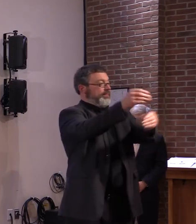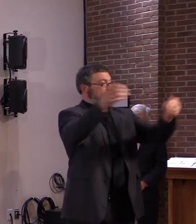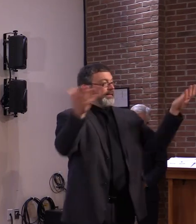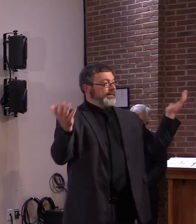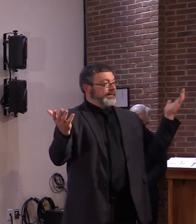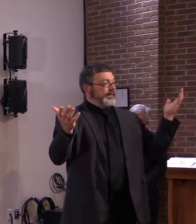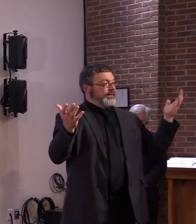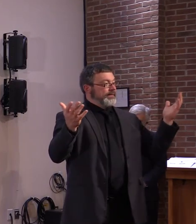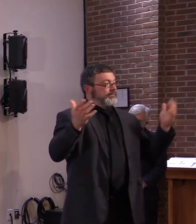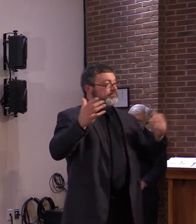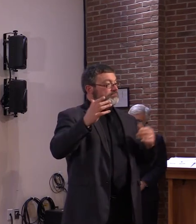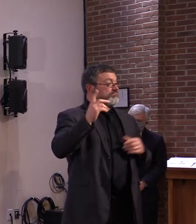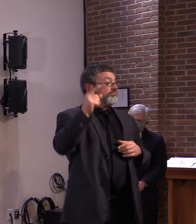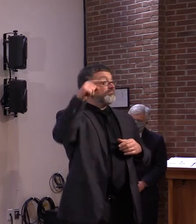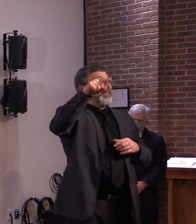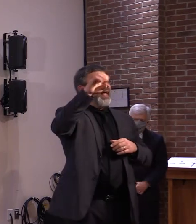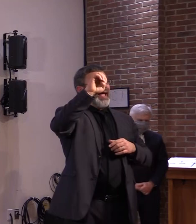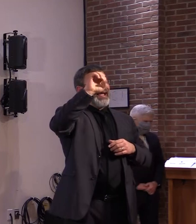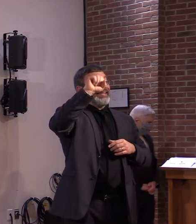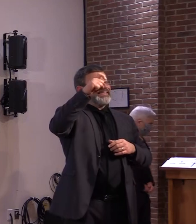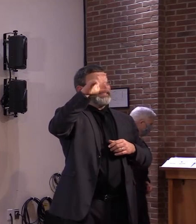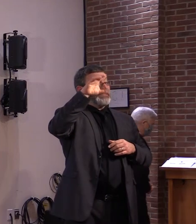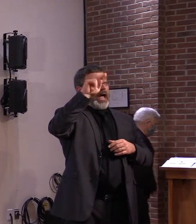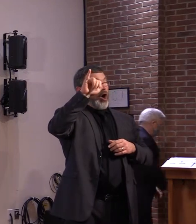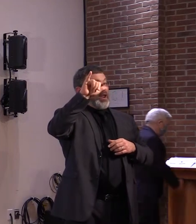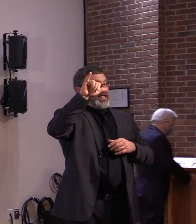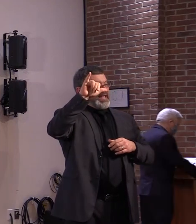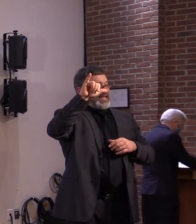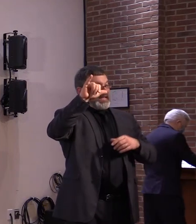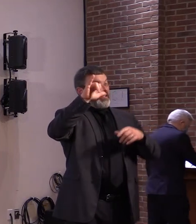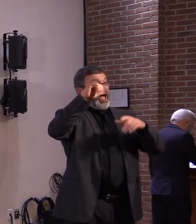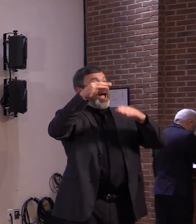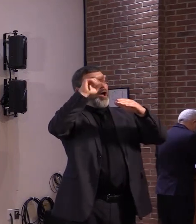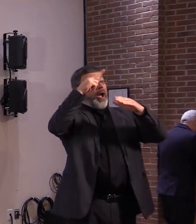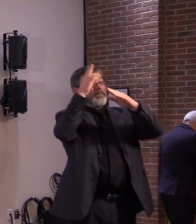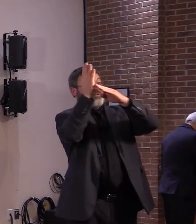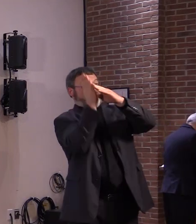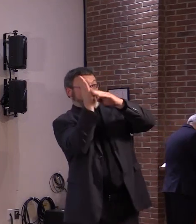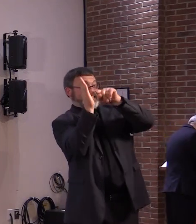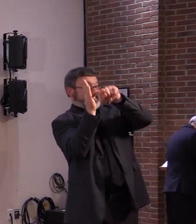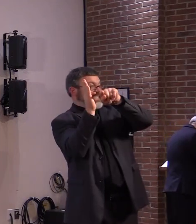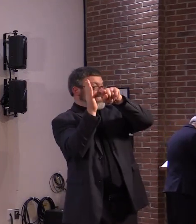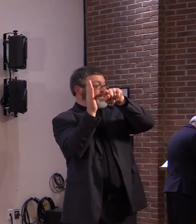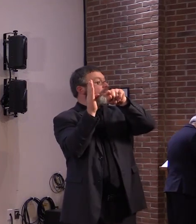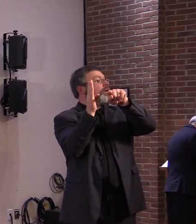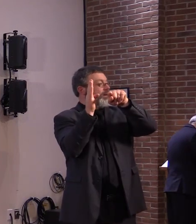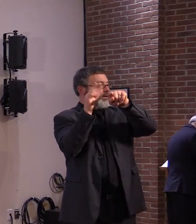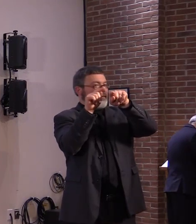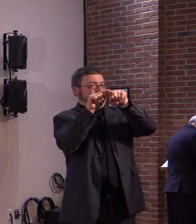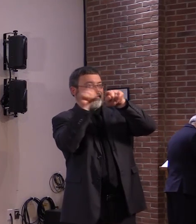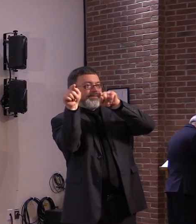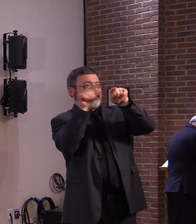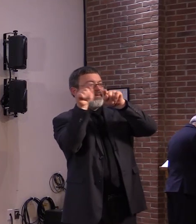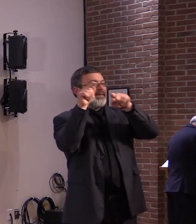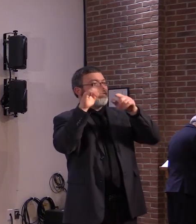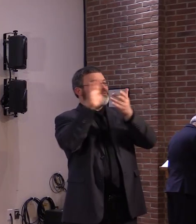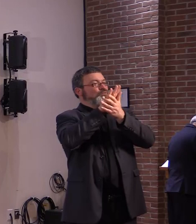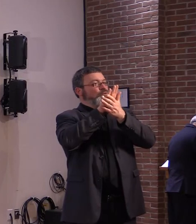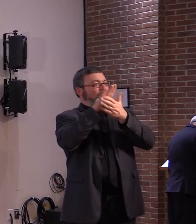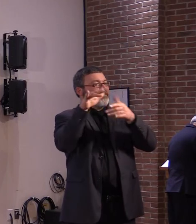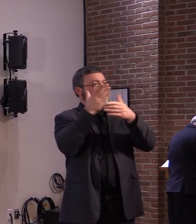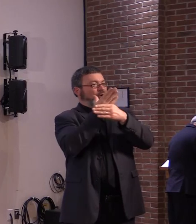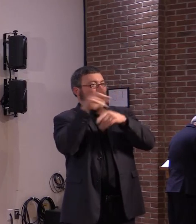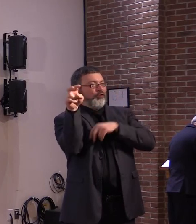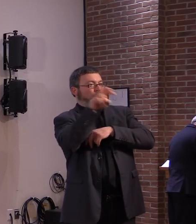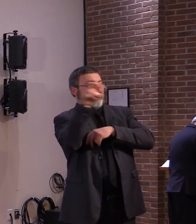New Hampshire border, there's some sharing of educational programs in schools. And there has